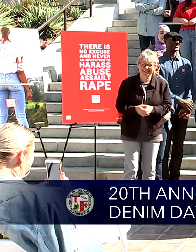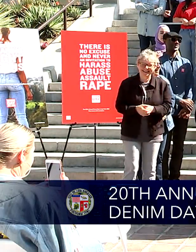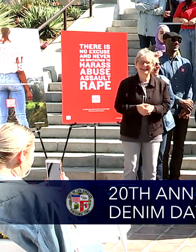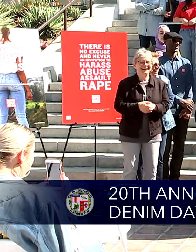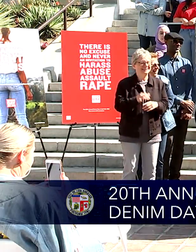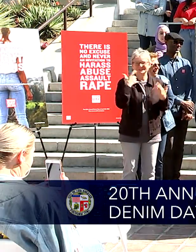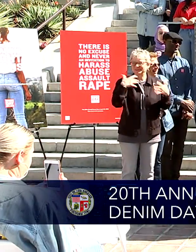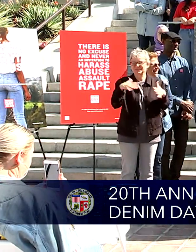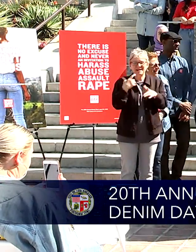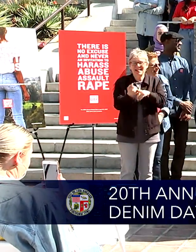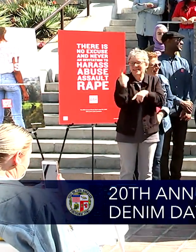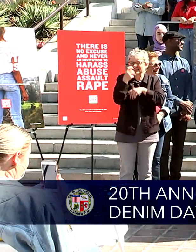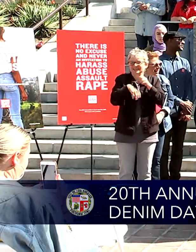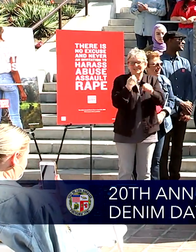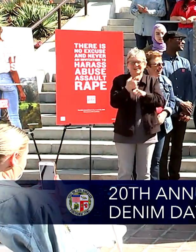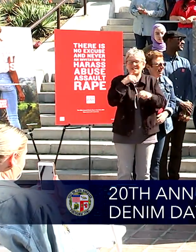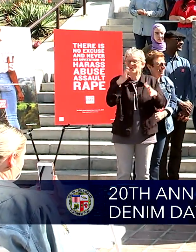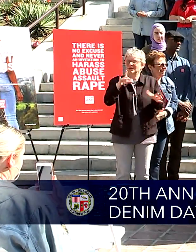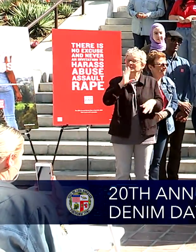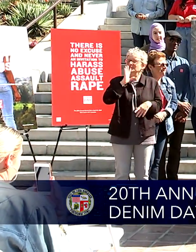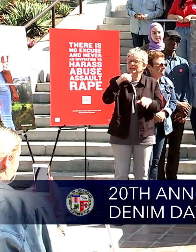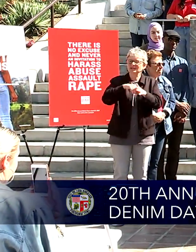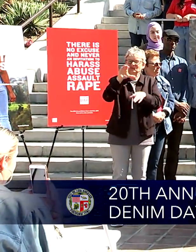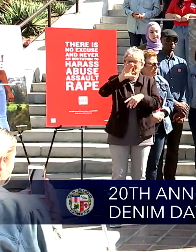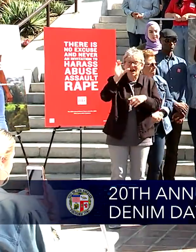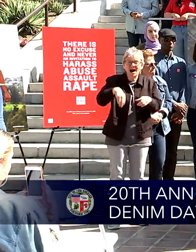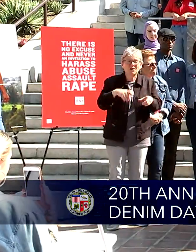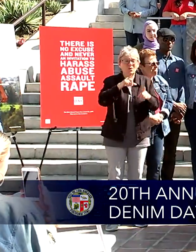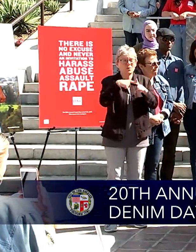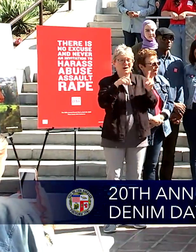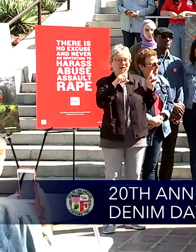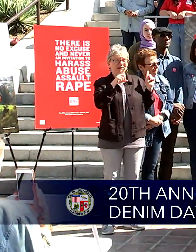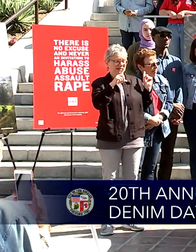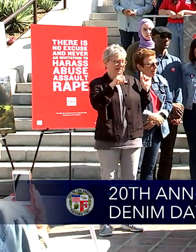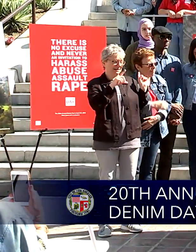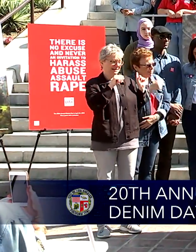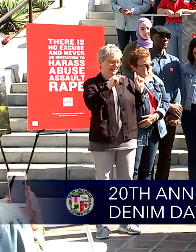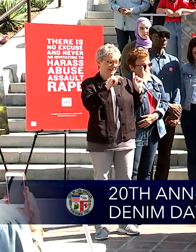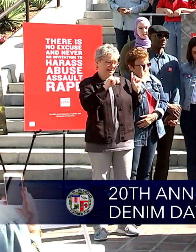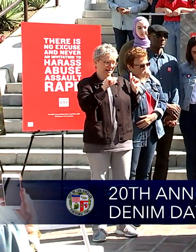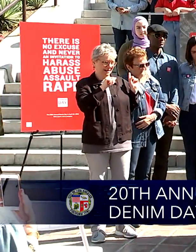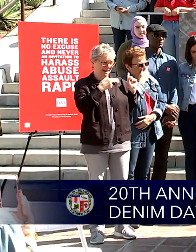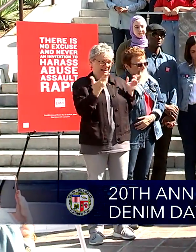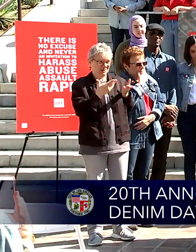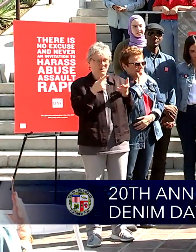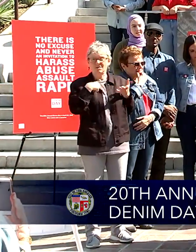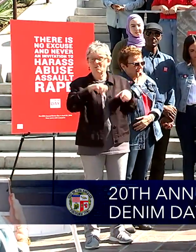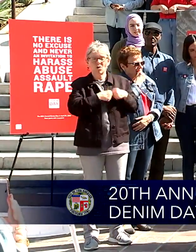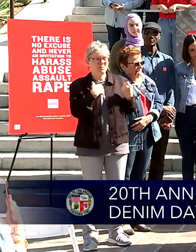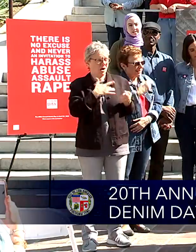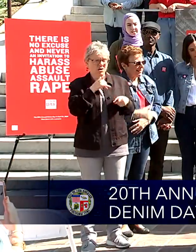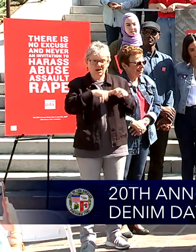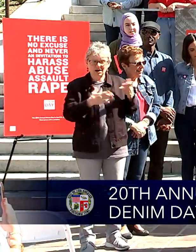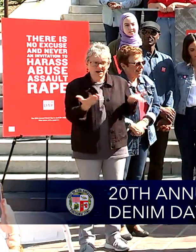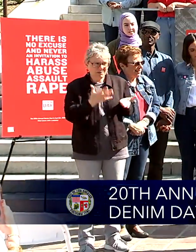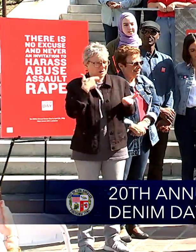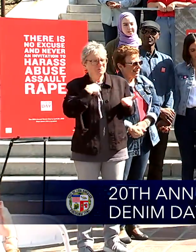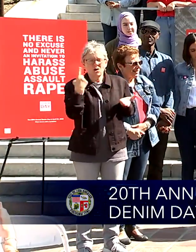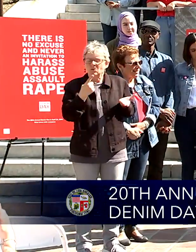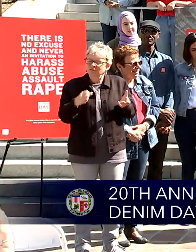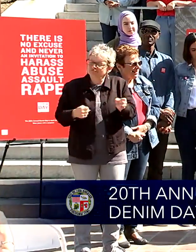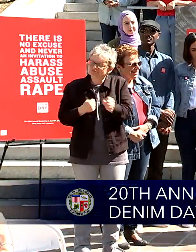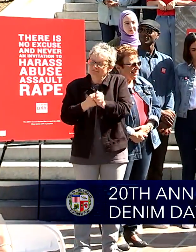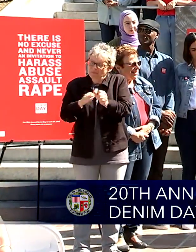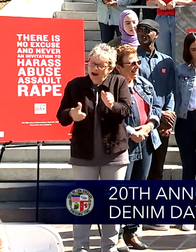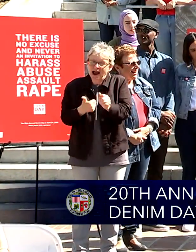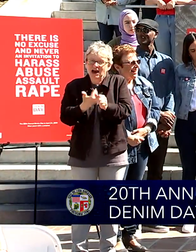It's so incredible. Last year I was actually speaking in Chicago when Dana was here, and it broke my heart that I couldn't be here because I am always